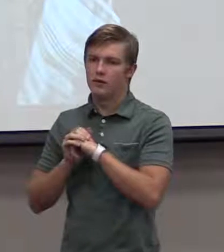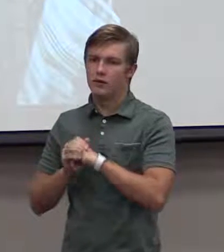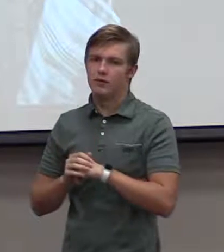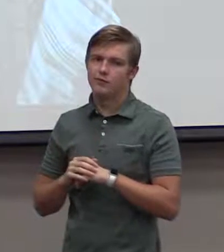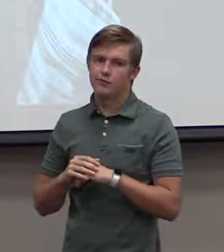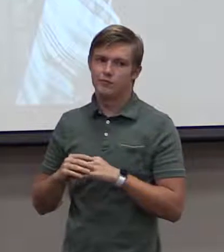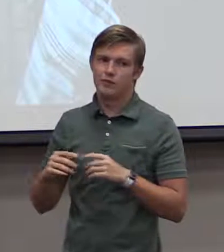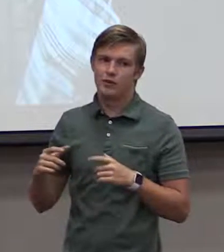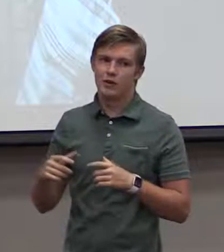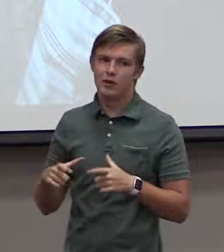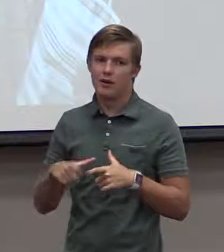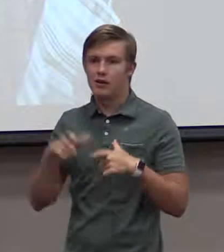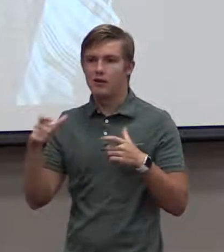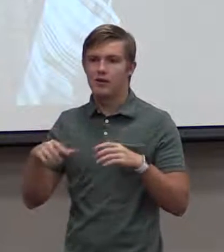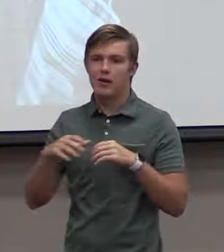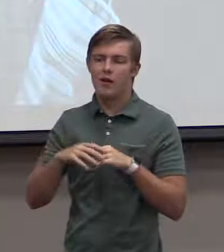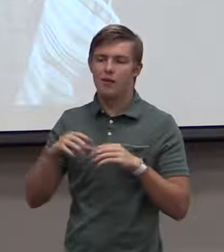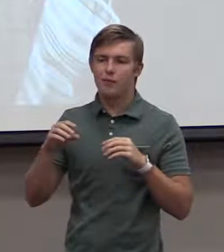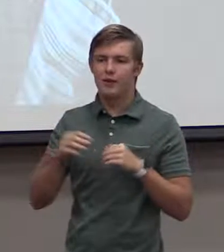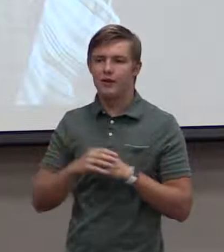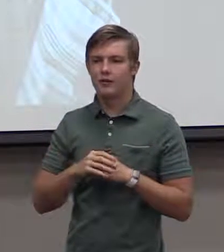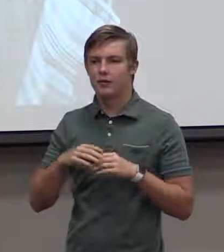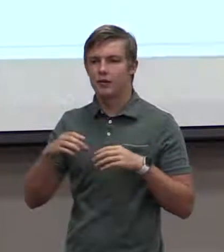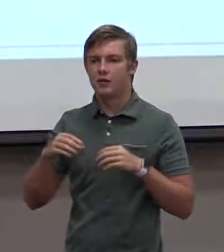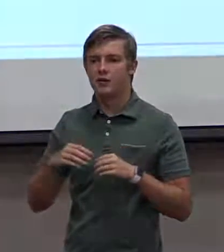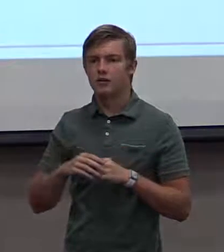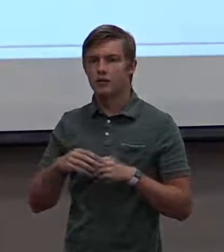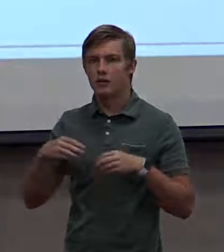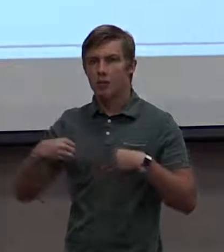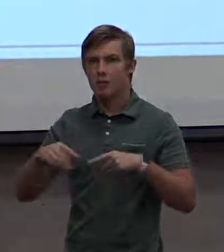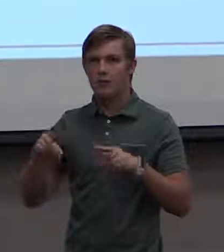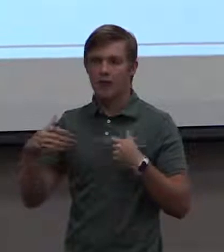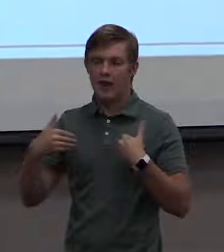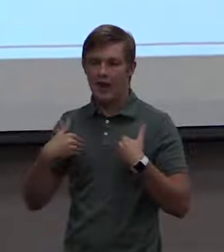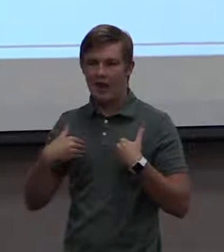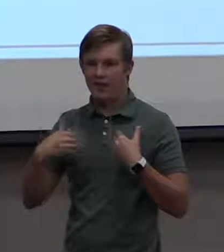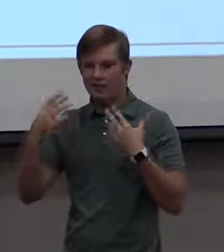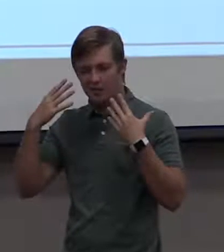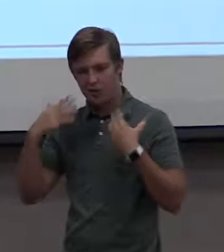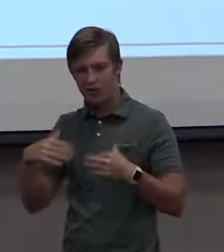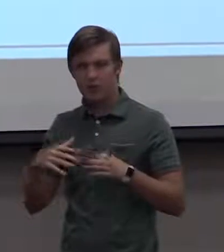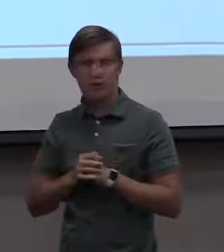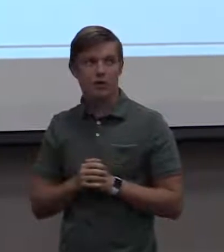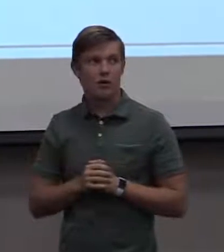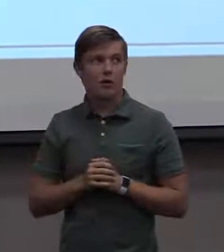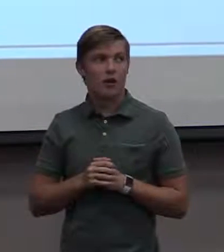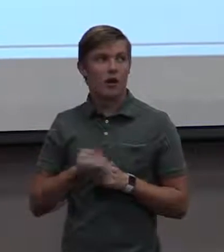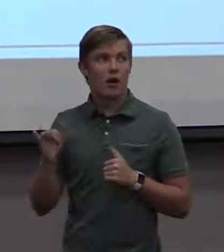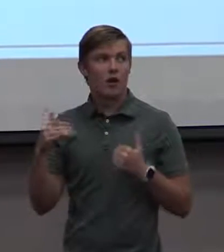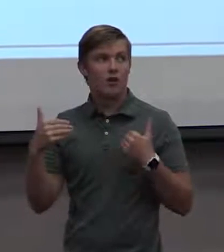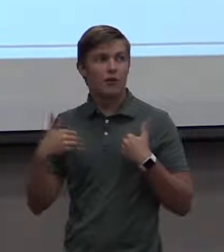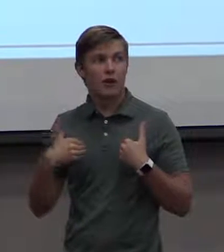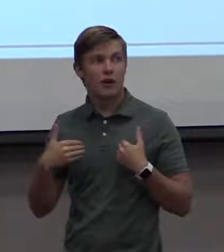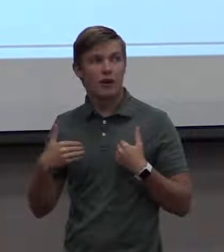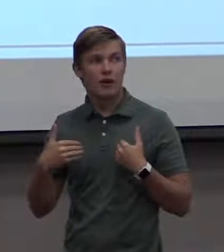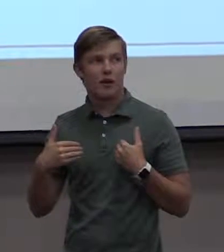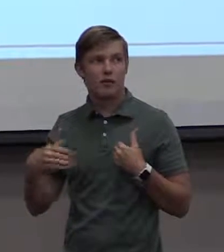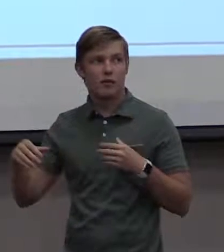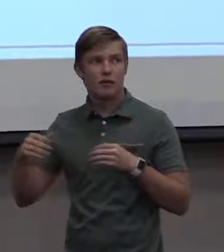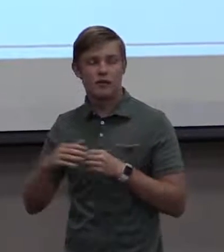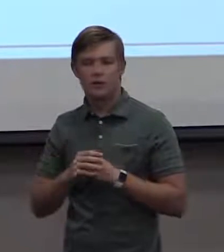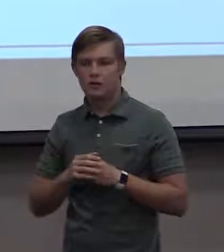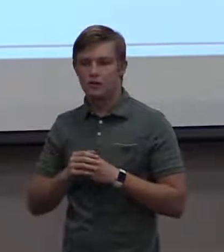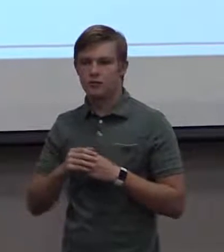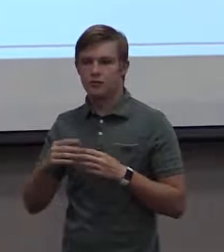chance that they're going to wrestle with depression than if they were living in other places. Alaska also has one of the highest per capita alcohol use and